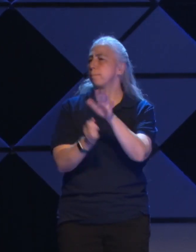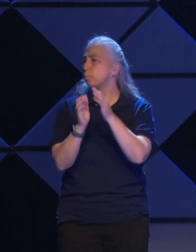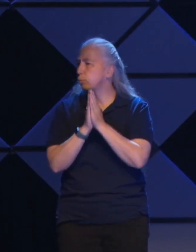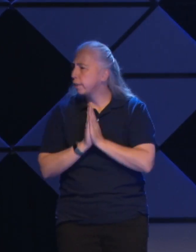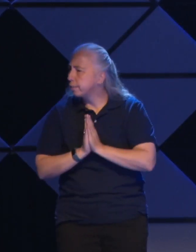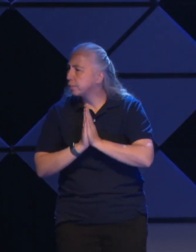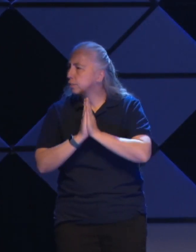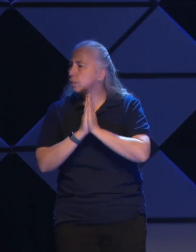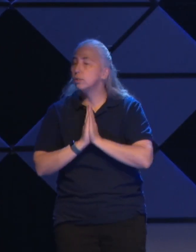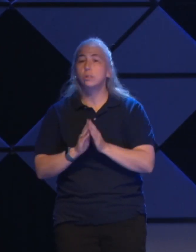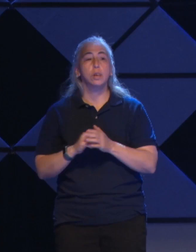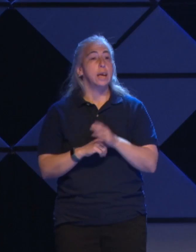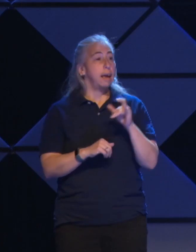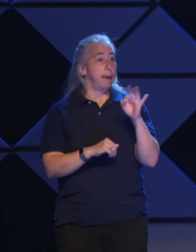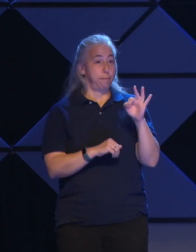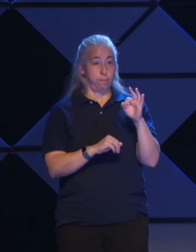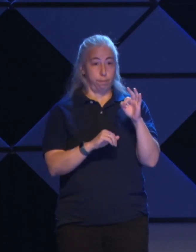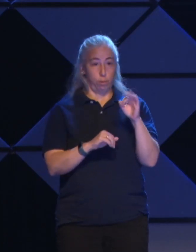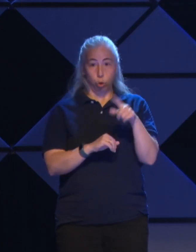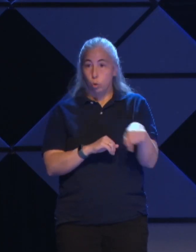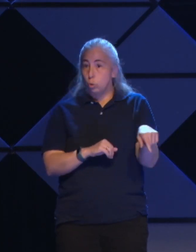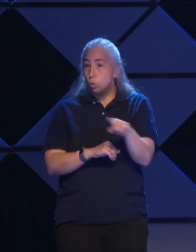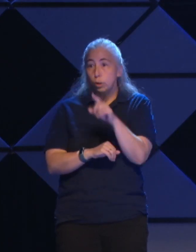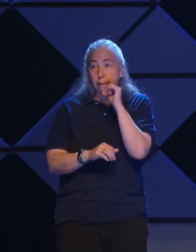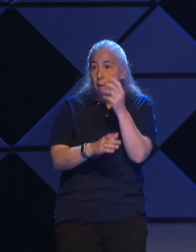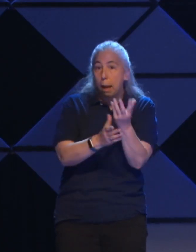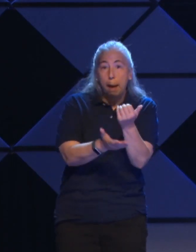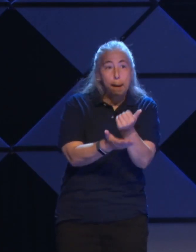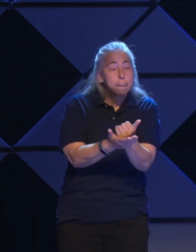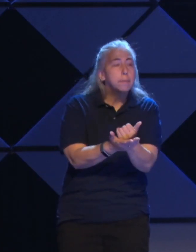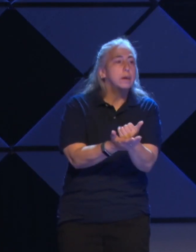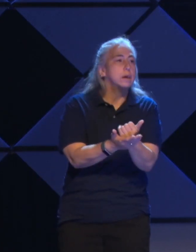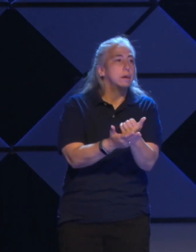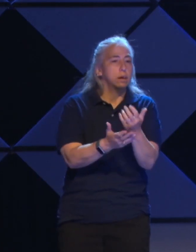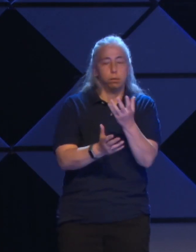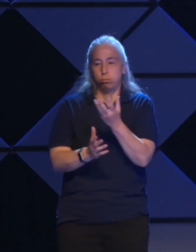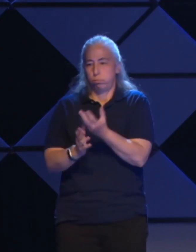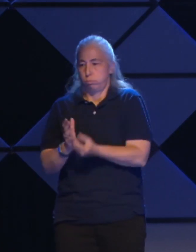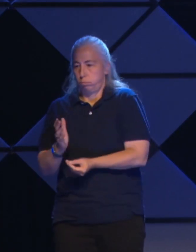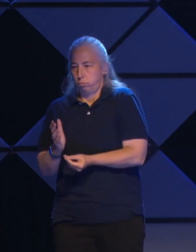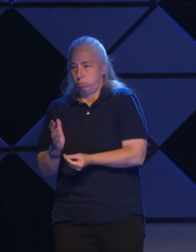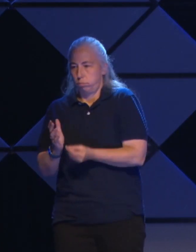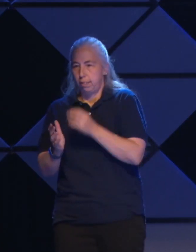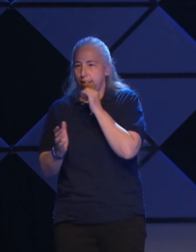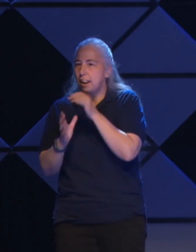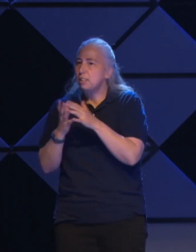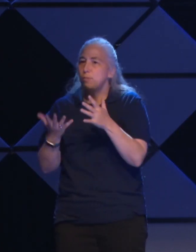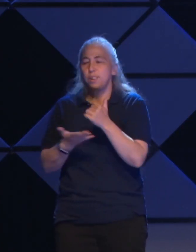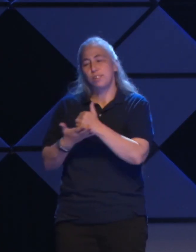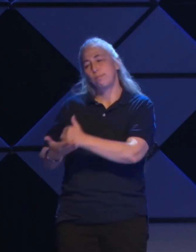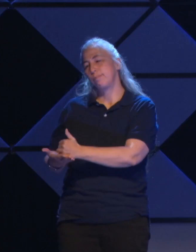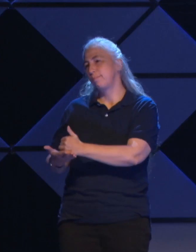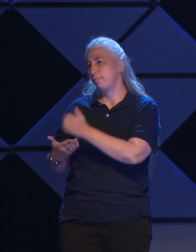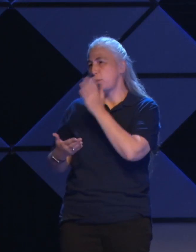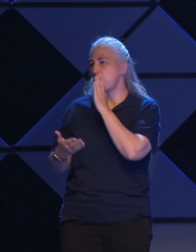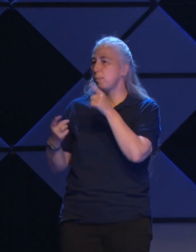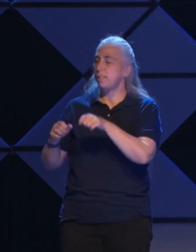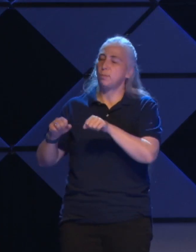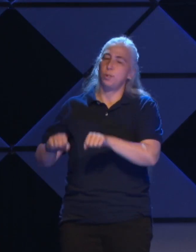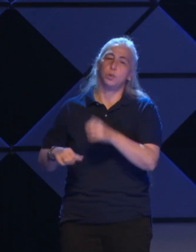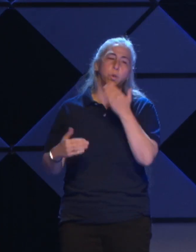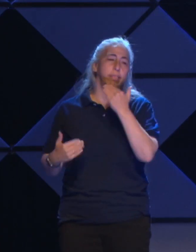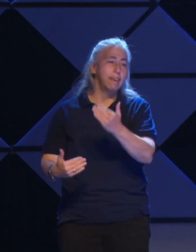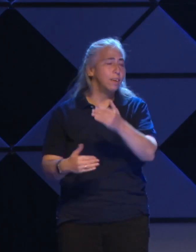you and many others, we will not be able to do what we have done. So thank you very much. God bless you. Thank you for that.